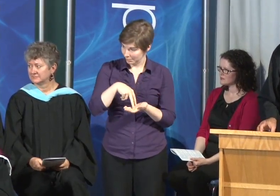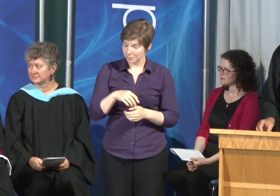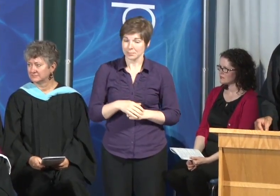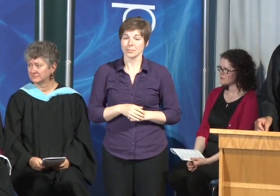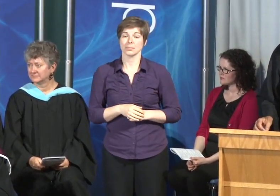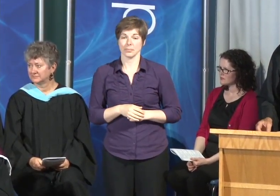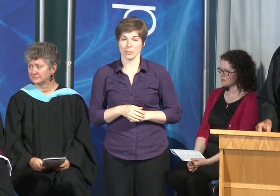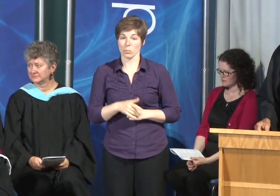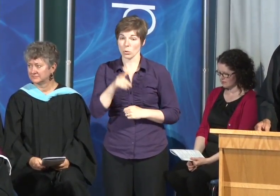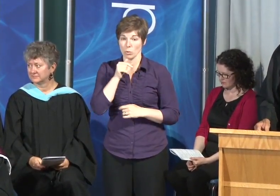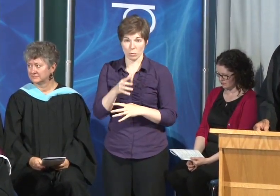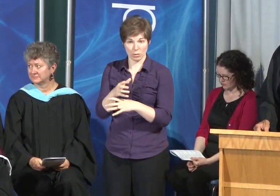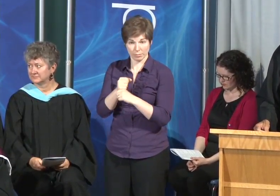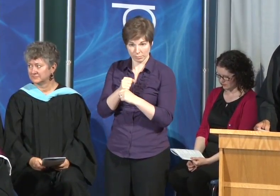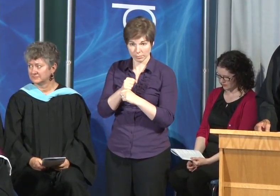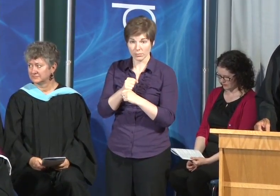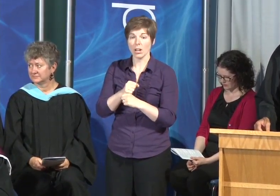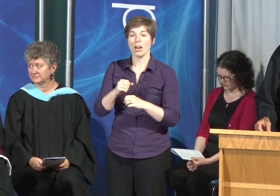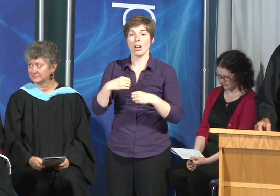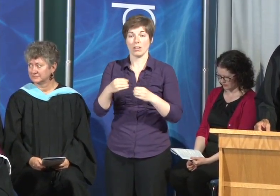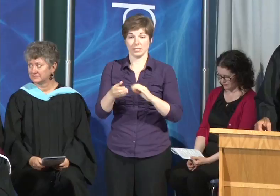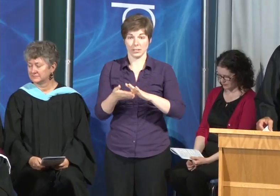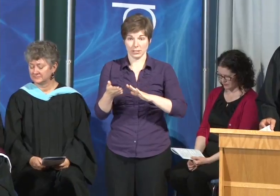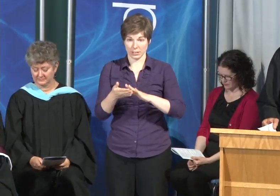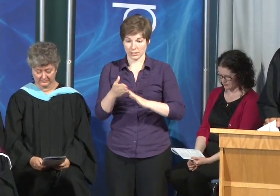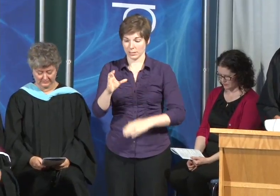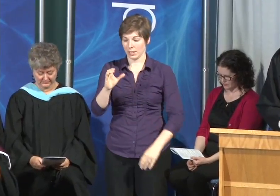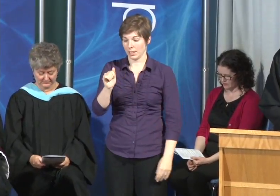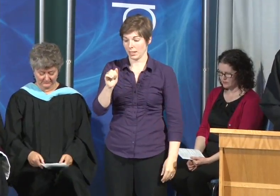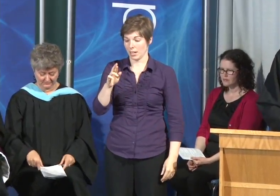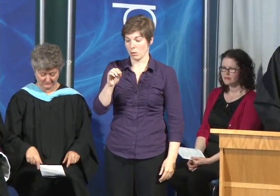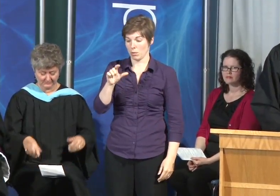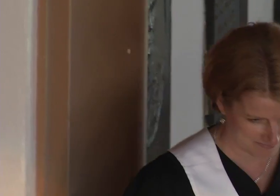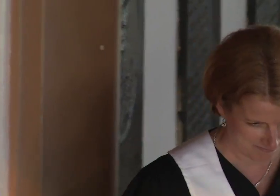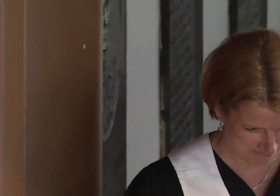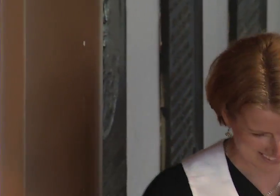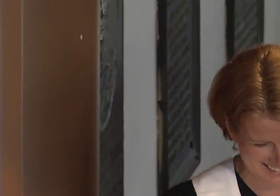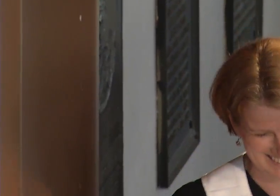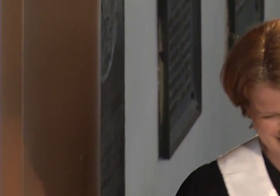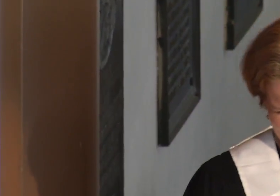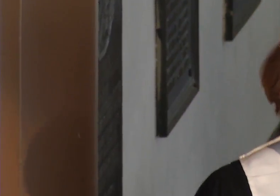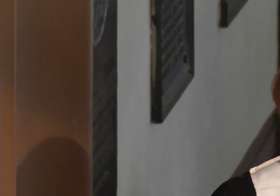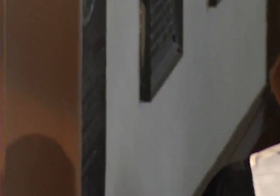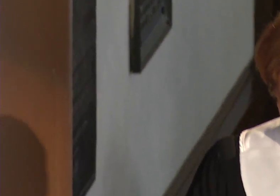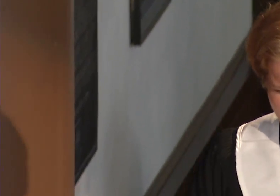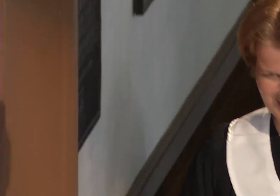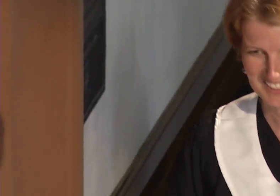recipient graduating from our office administration program is Caroline Ubels.